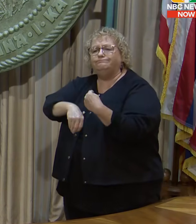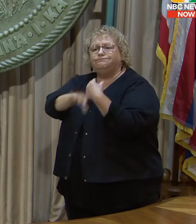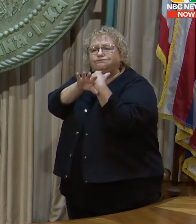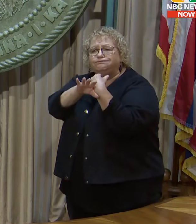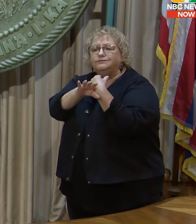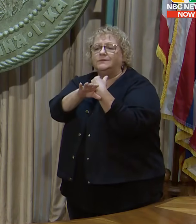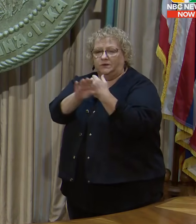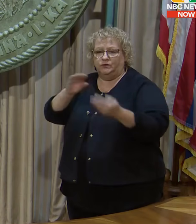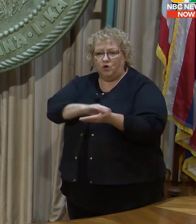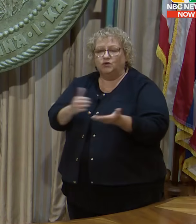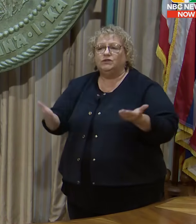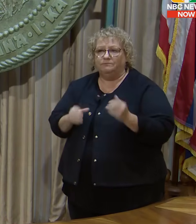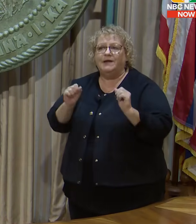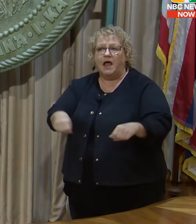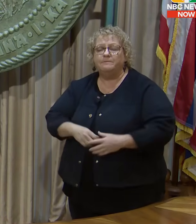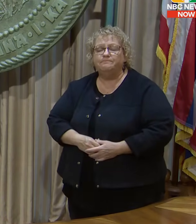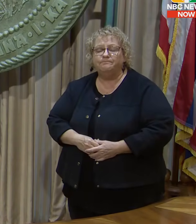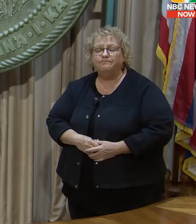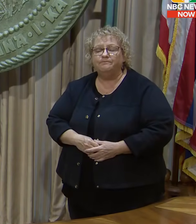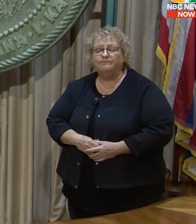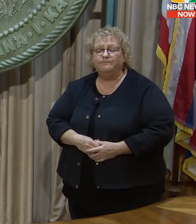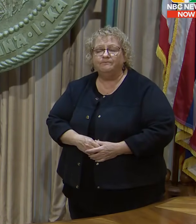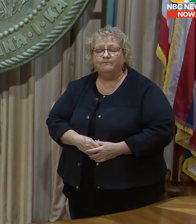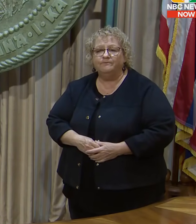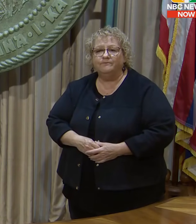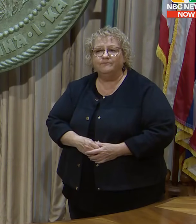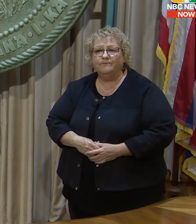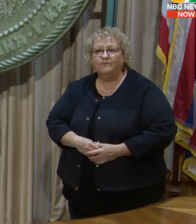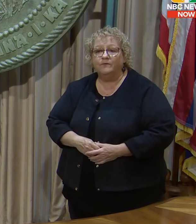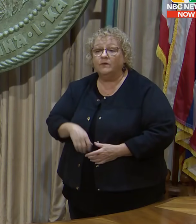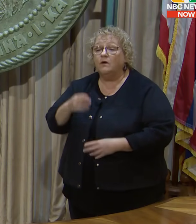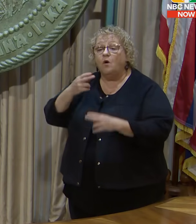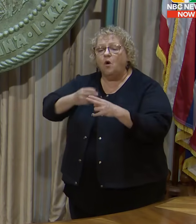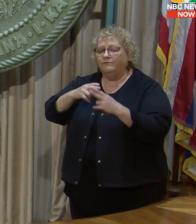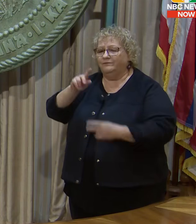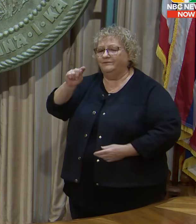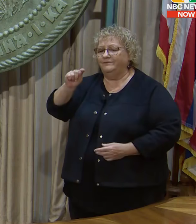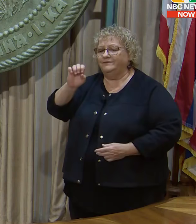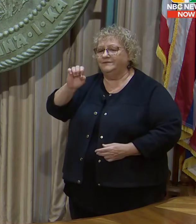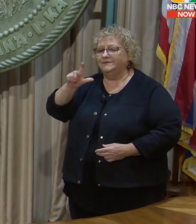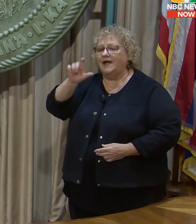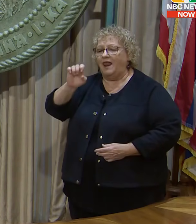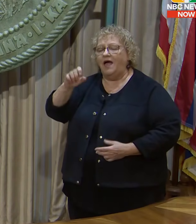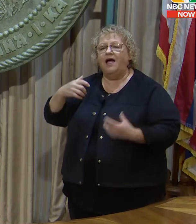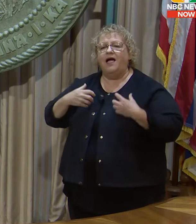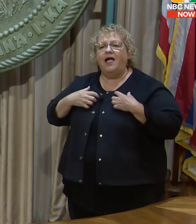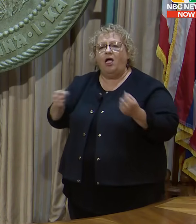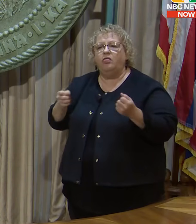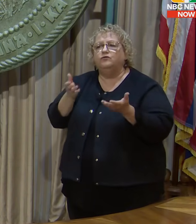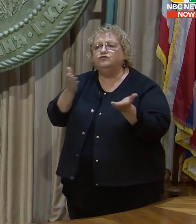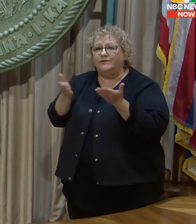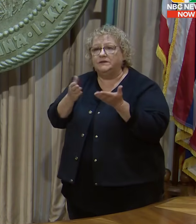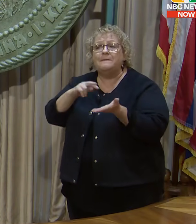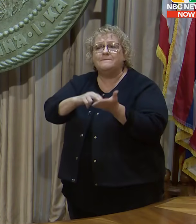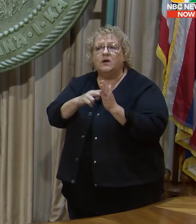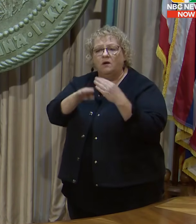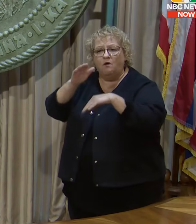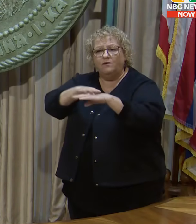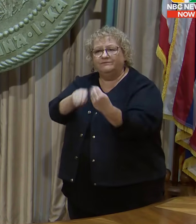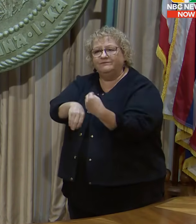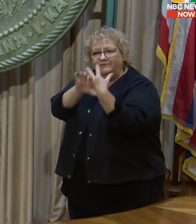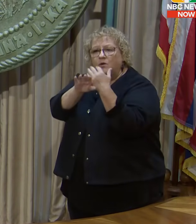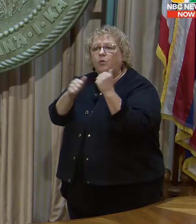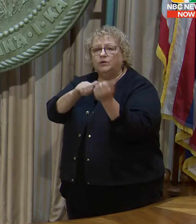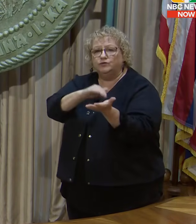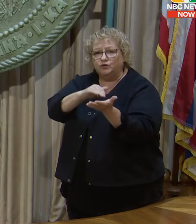will provide for the increased use of telehealth services. We will also increase the availability